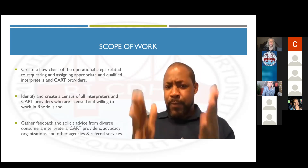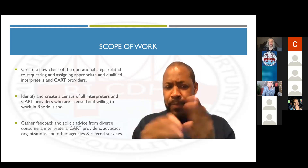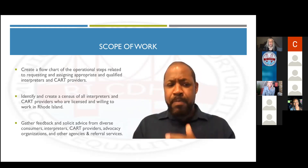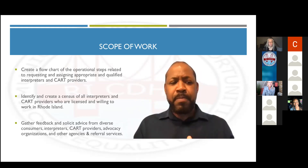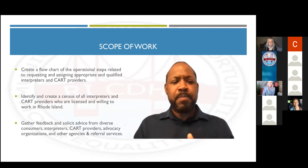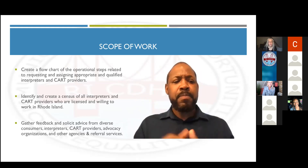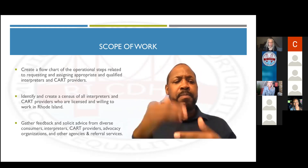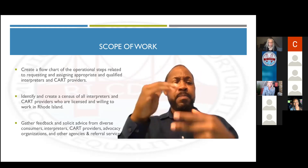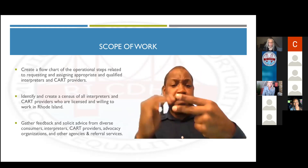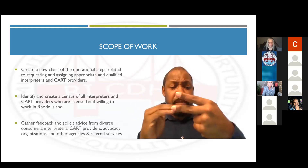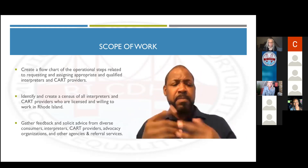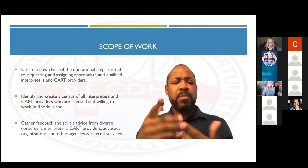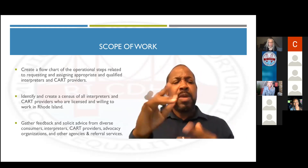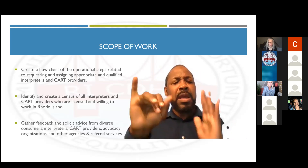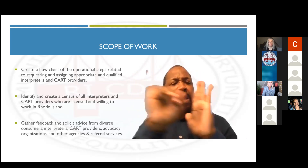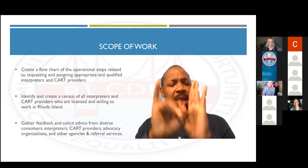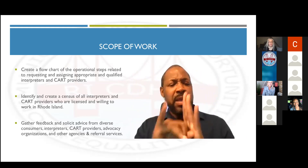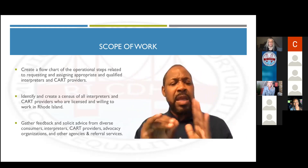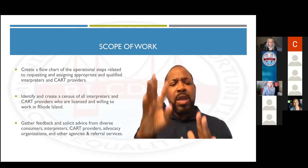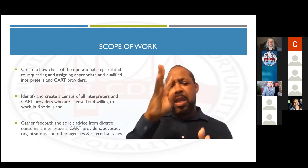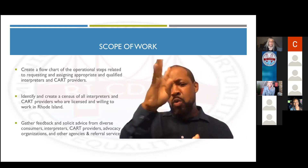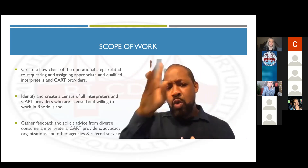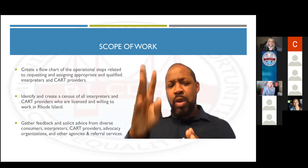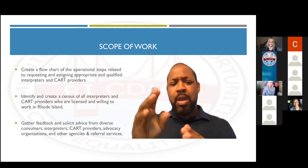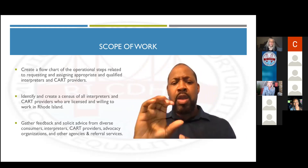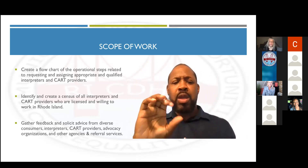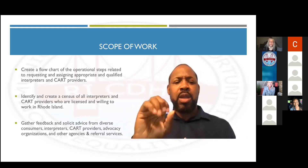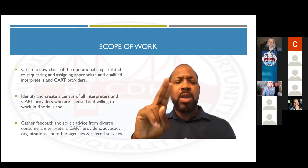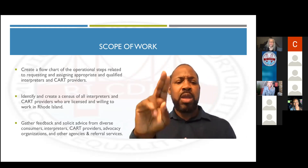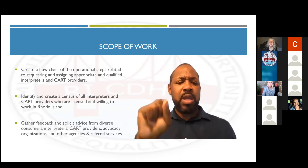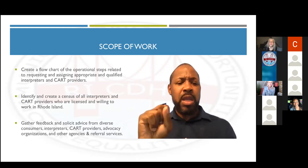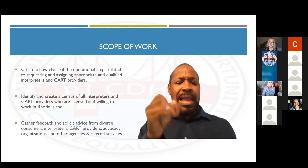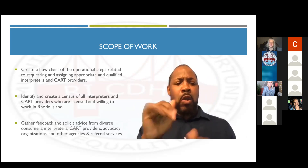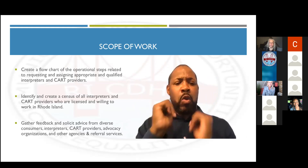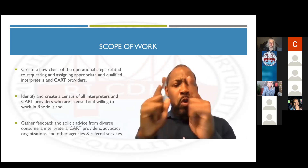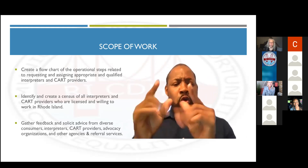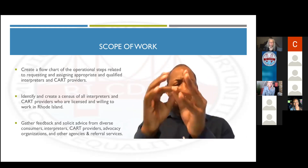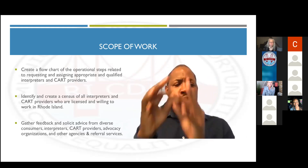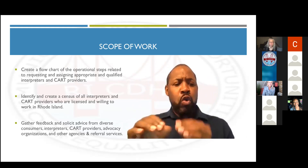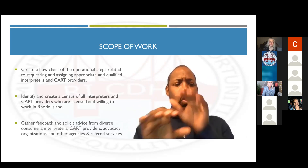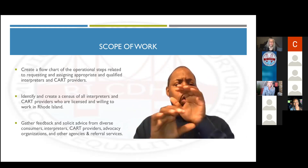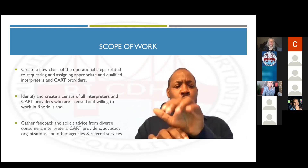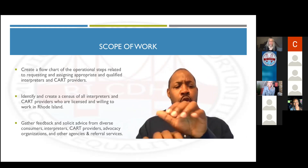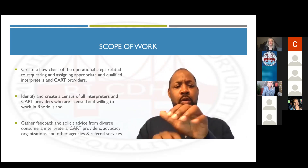CART providers. Second point is identify and create a census of all interpreters and CART